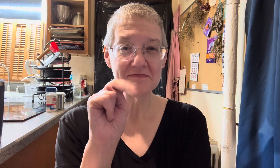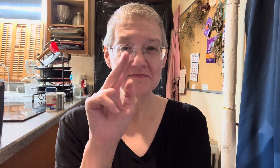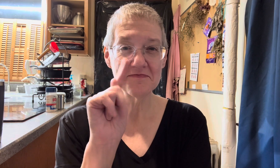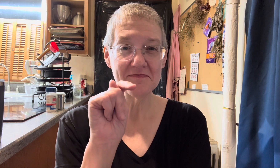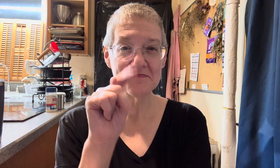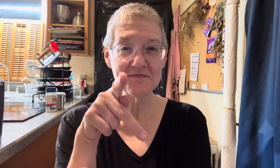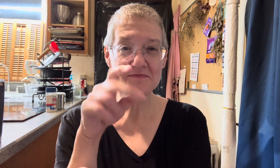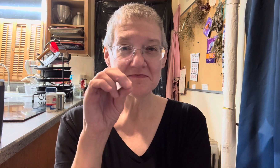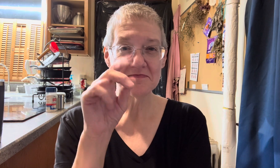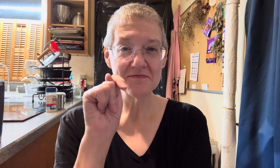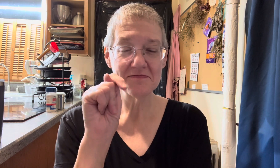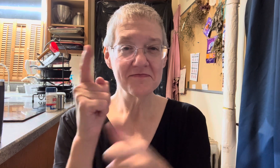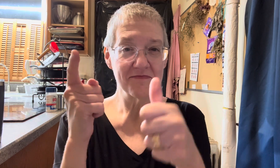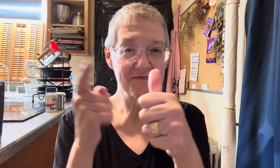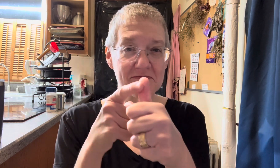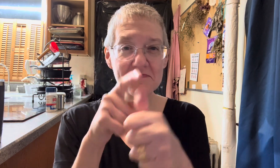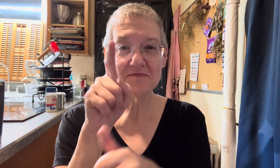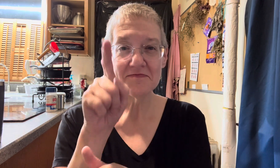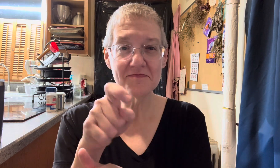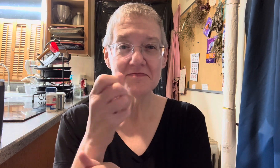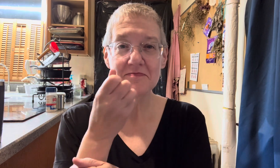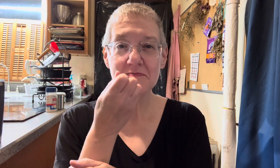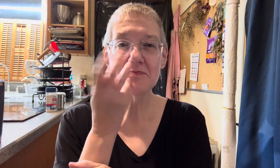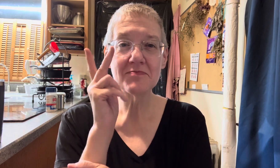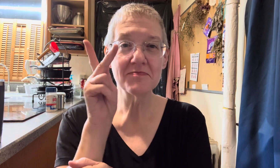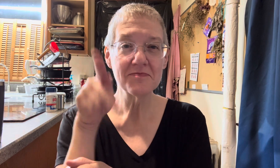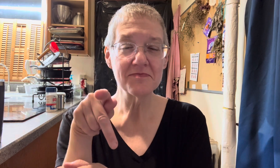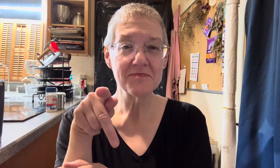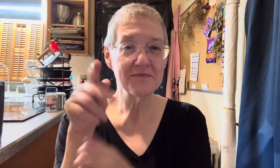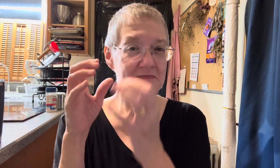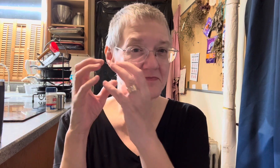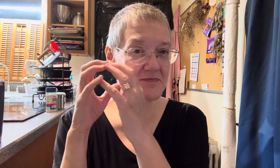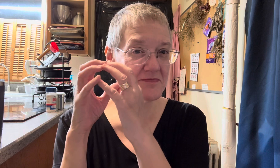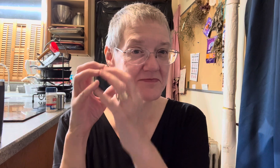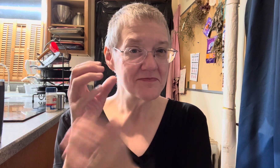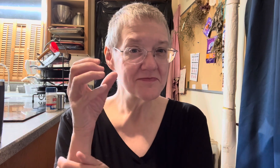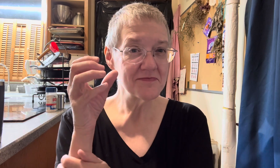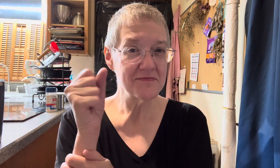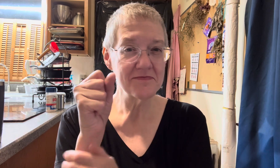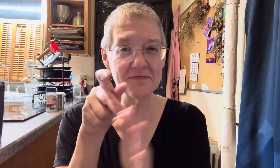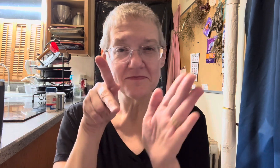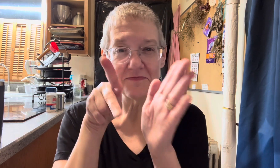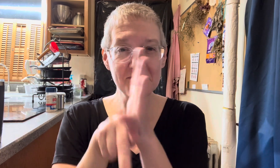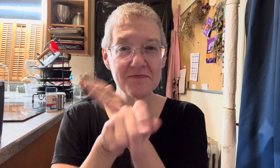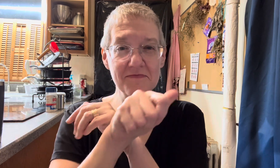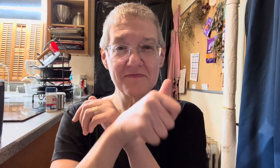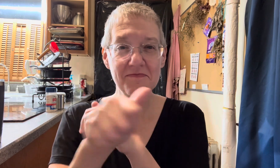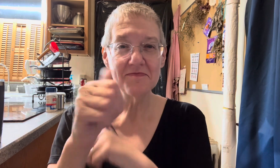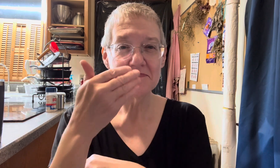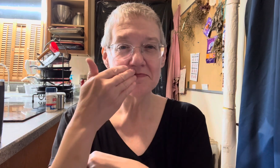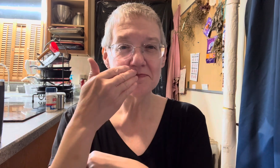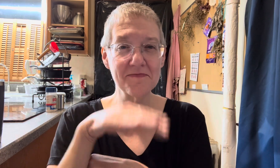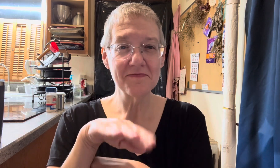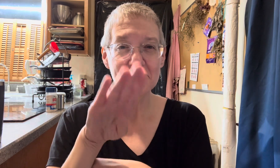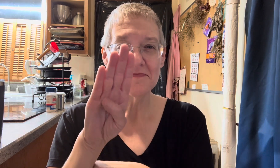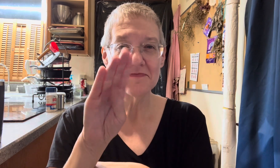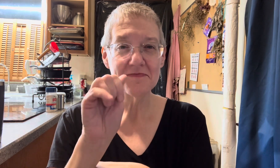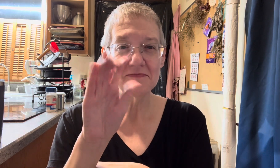I'm using the Instant Pot. First, we need to warm up the coconut milk to kill any bad